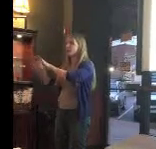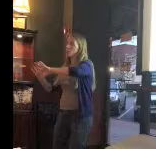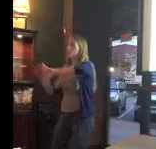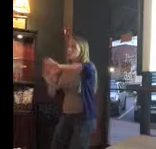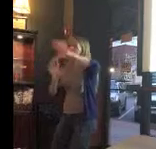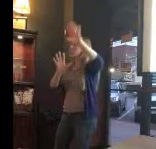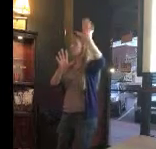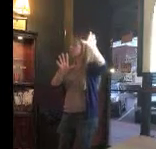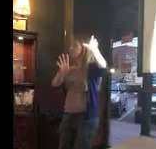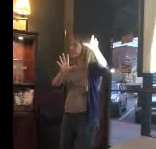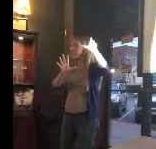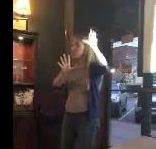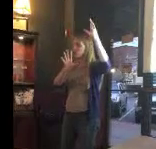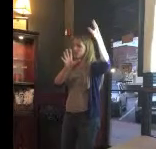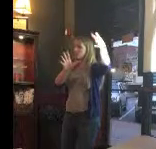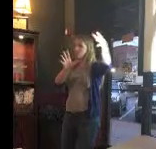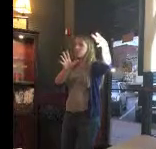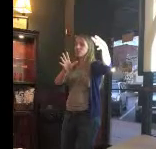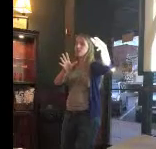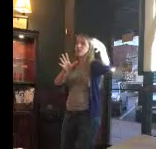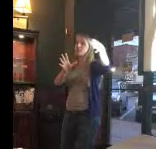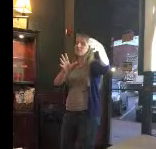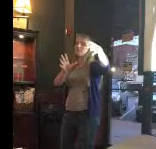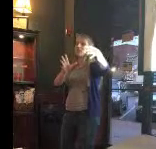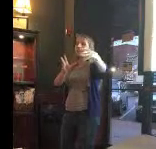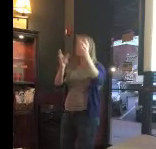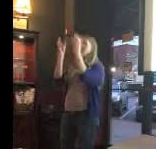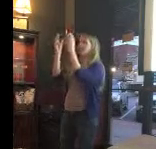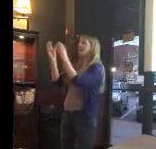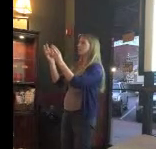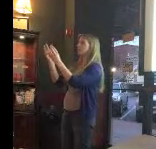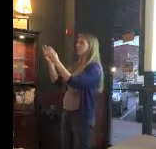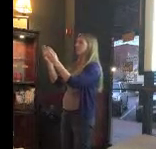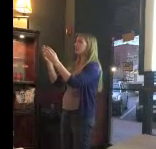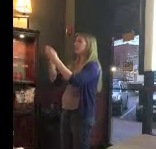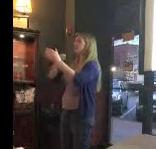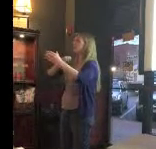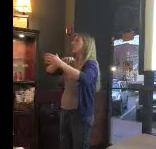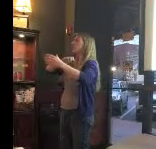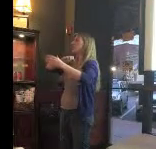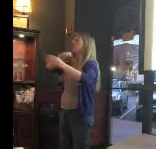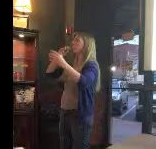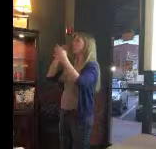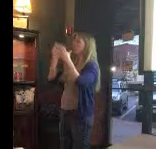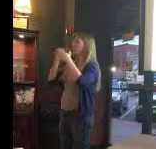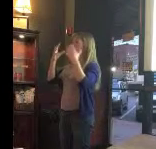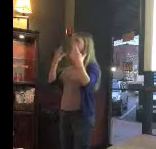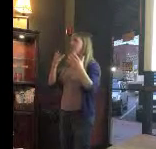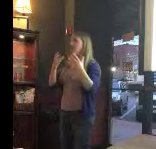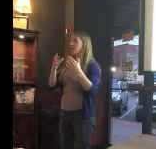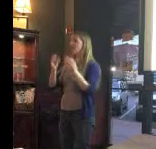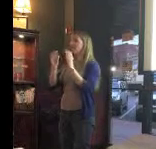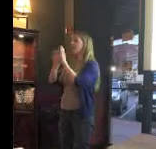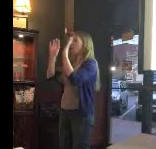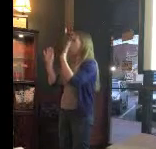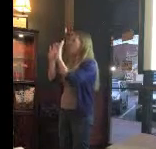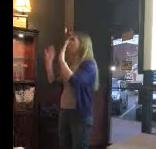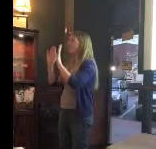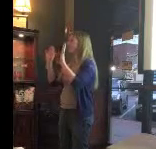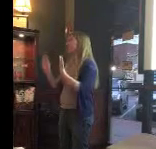we're going to run a simulation. And what a simulation study does, it says, okay, here's my actual data. Let's try to make new data that has all the same